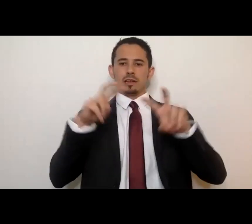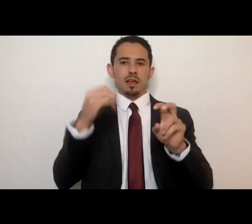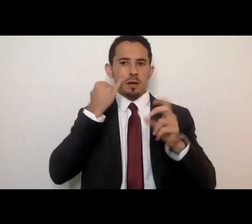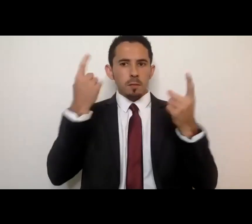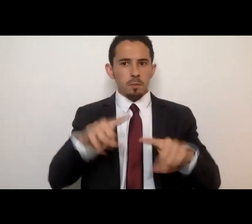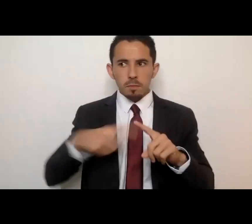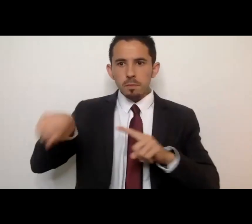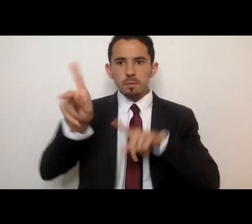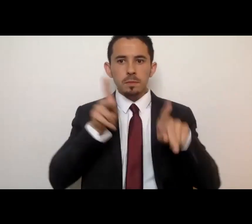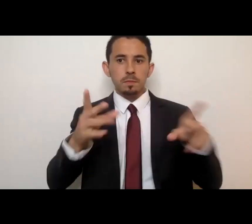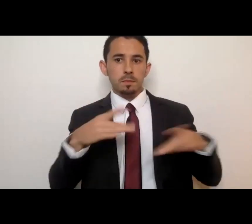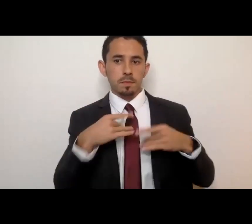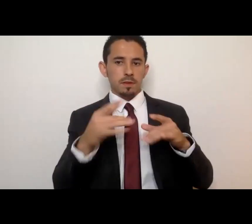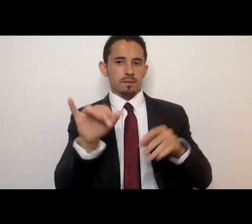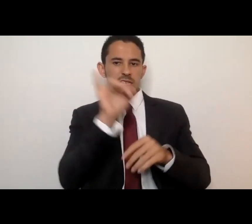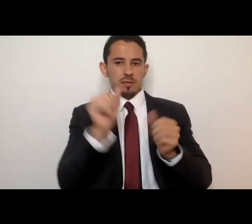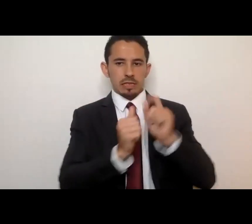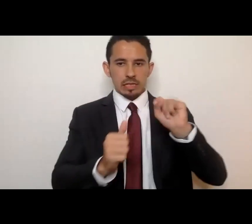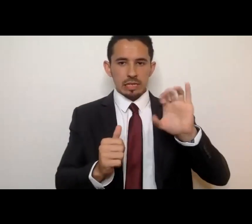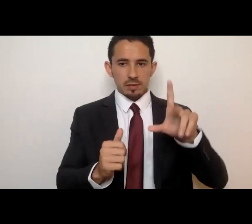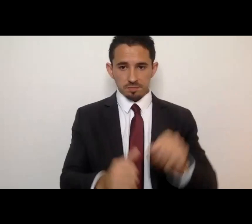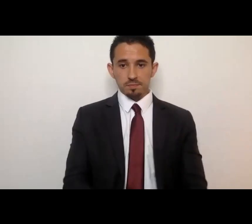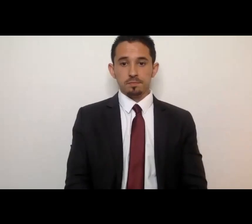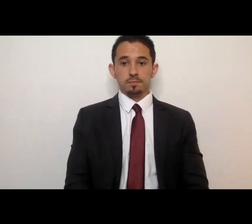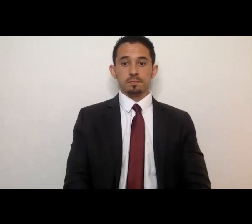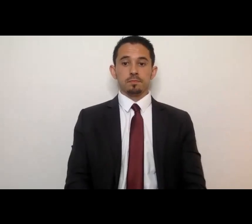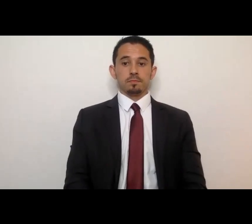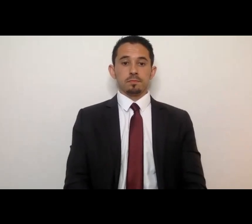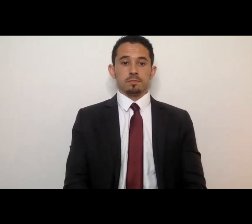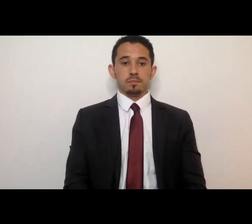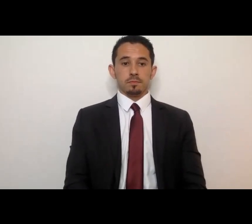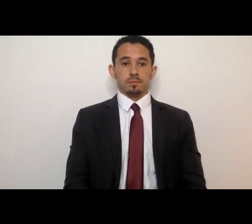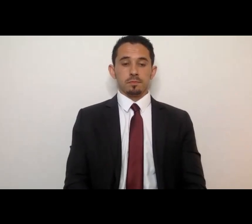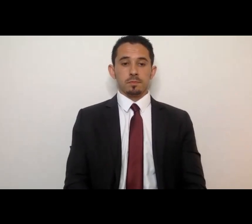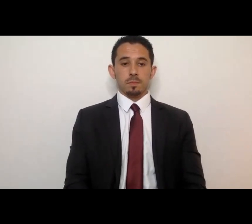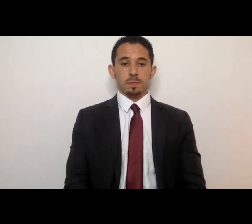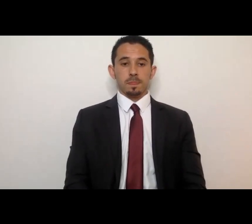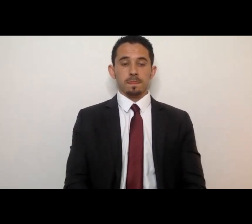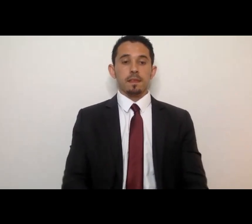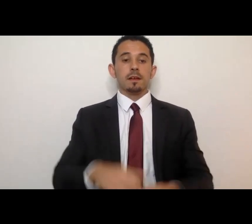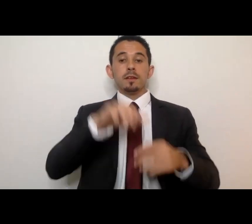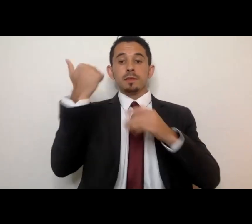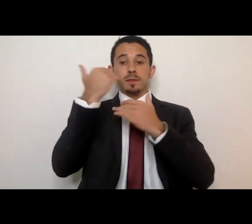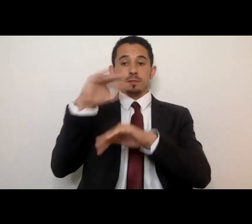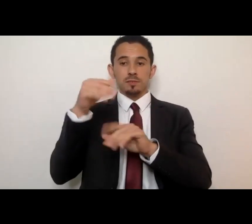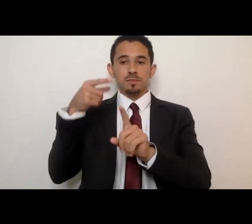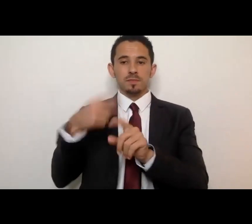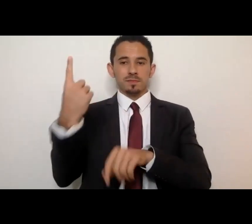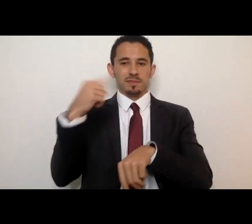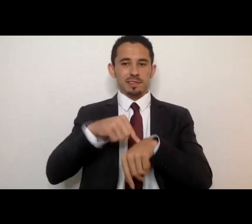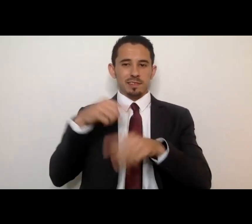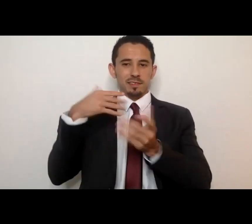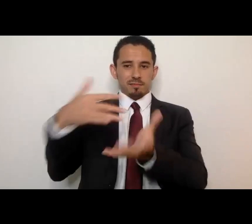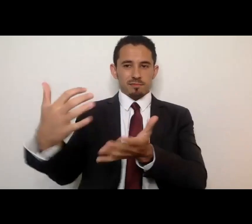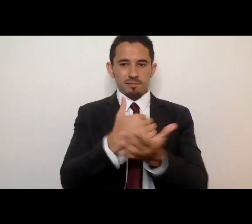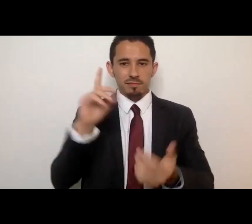So those ticks that we collected, those free living ticks, are not an accurate reflection of the total number of infectious ticks in Ecuador.